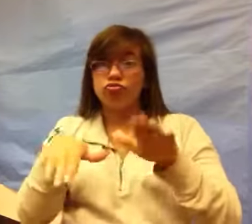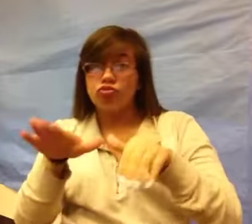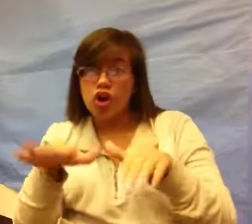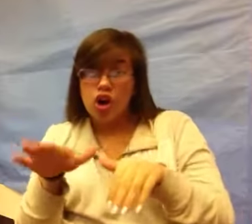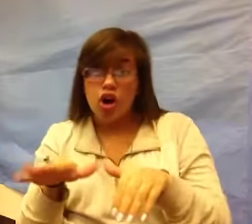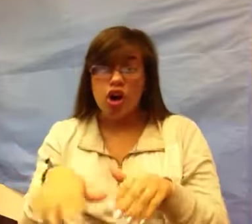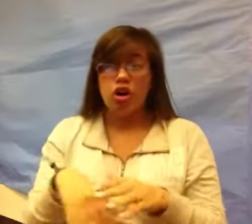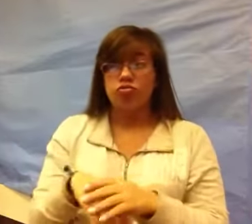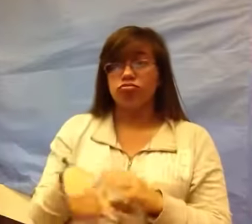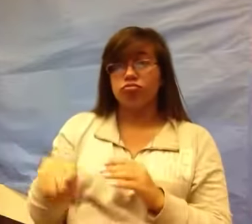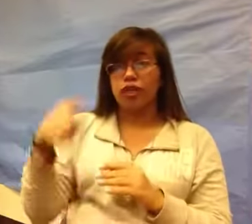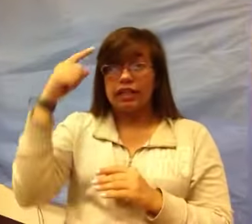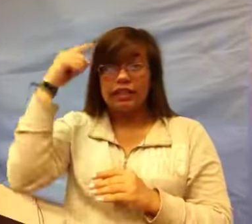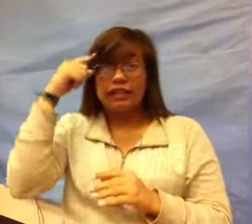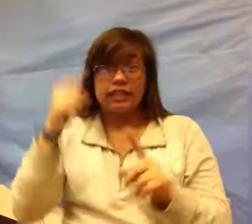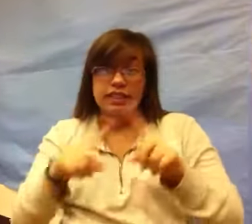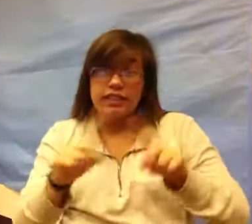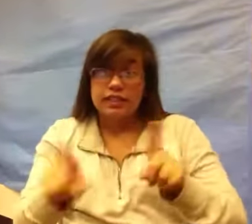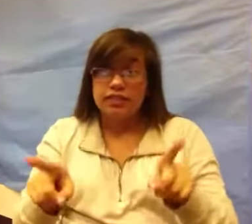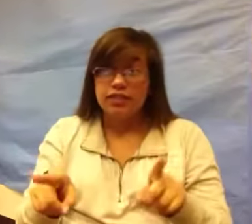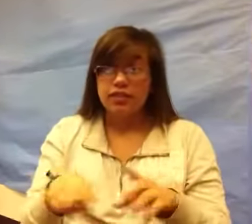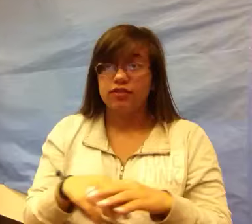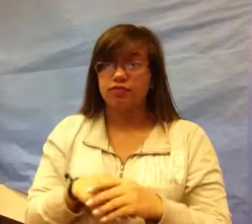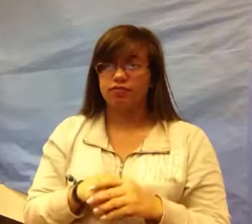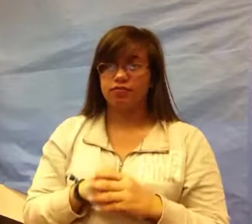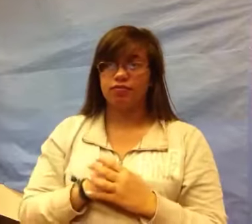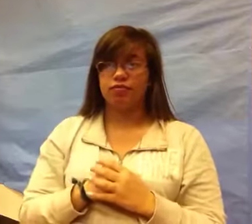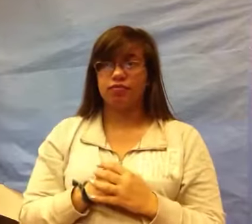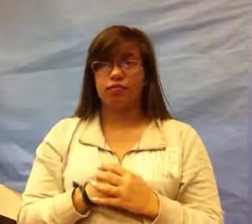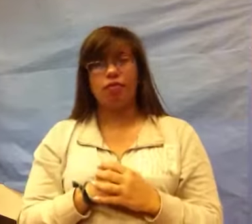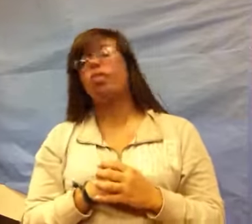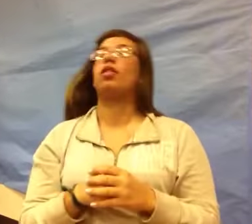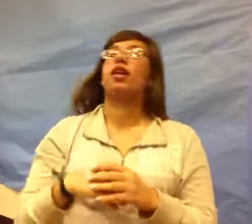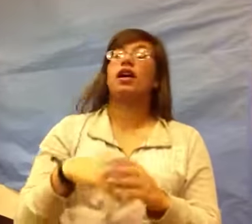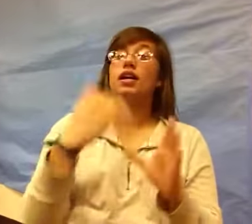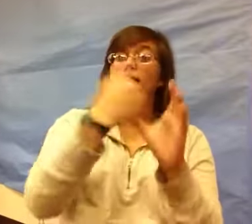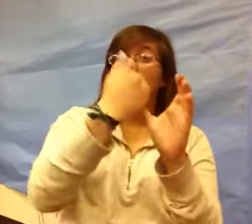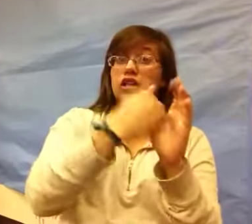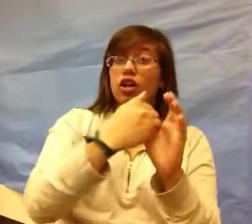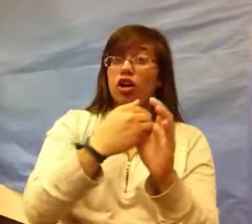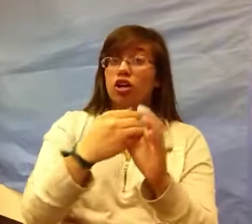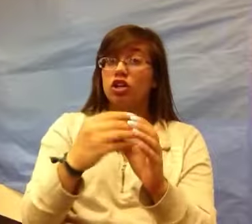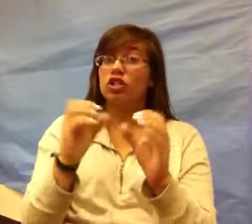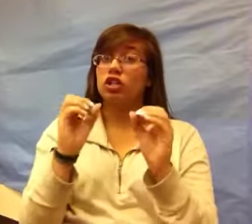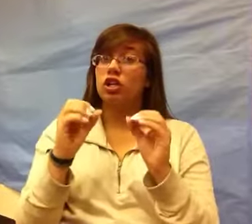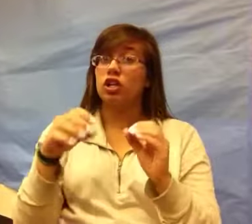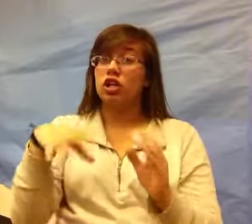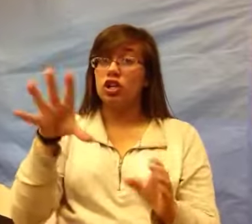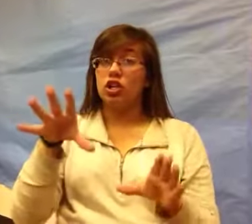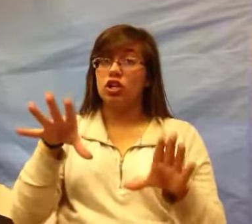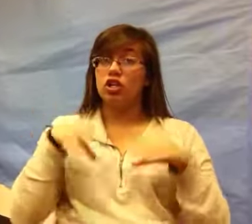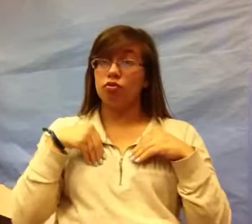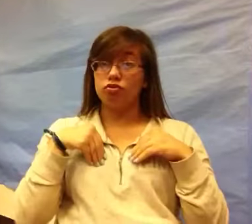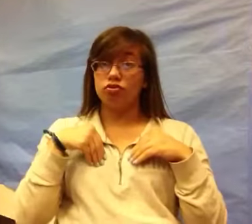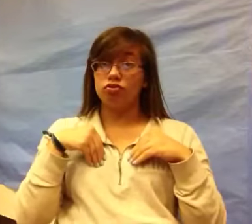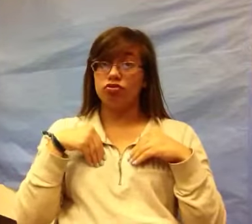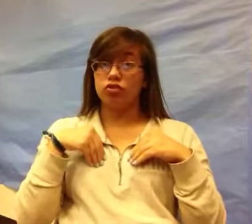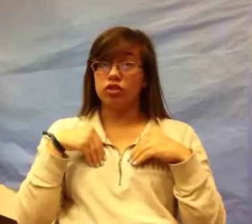psychology, is that they're basically always confirming things that we already know about ourselves. In one kind of funny example, there was a recent